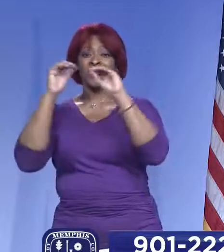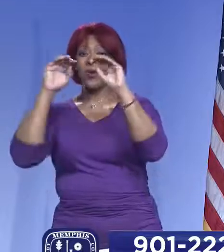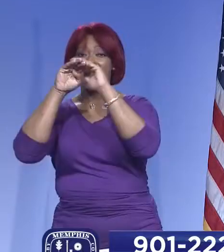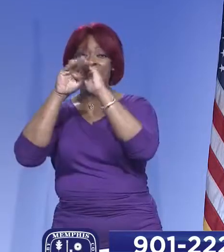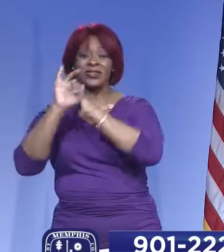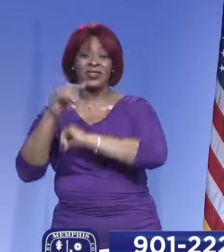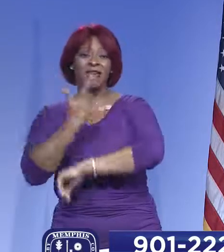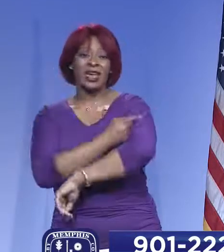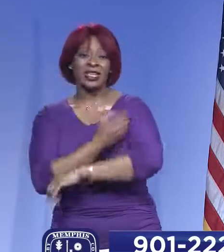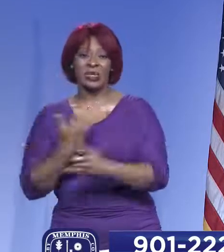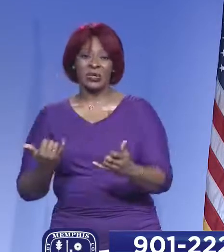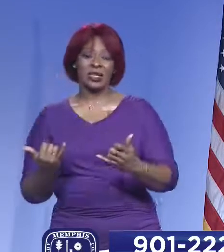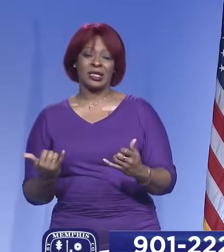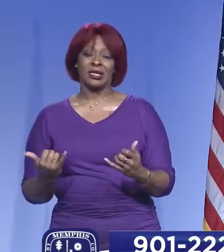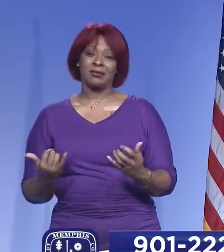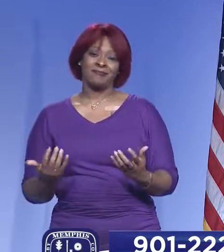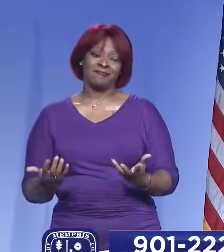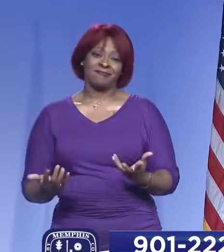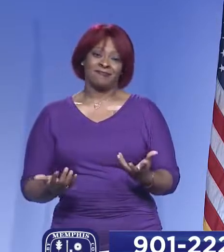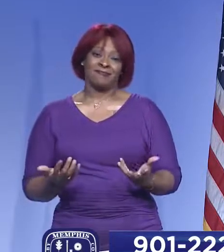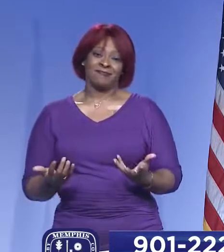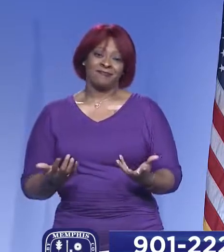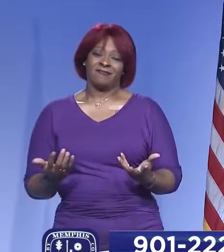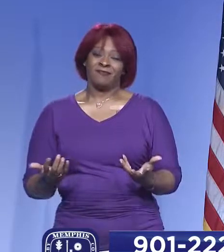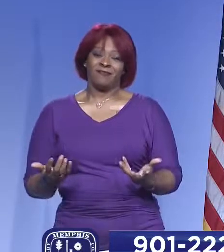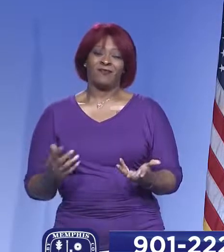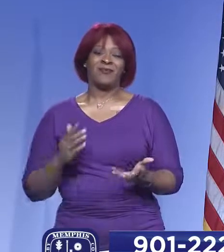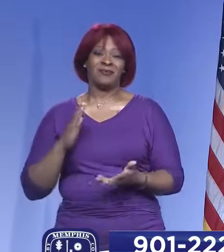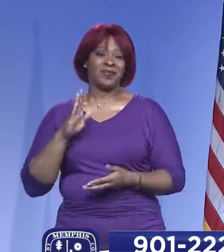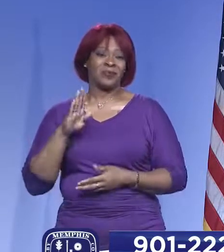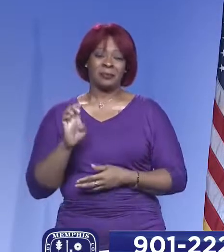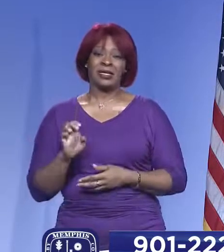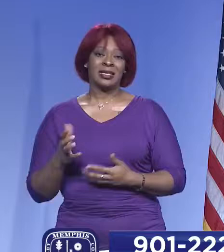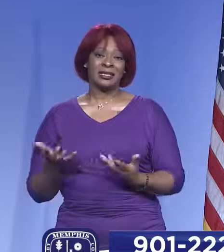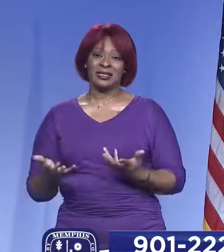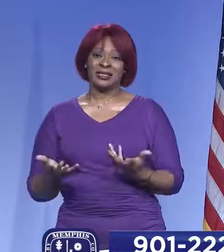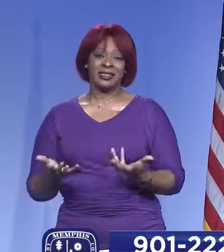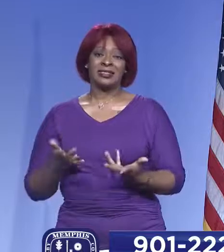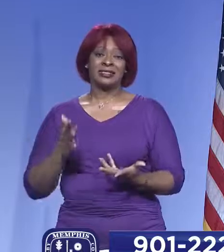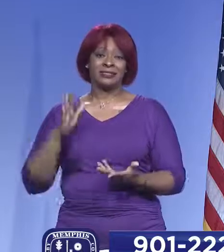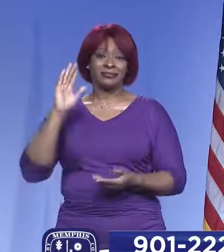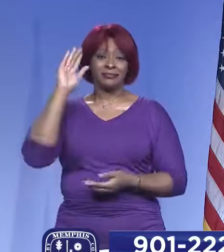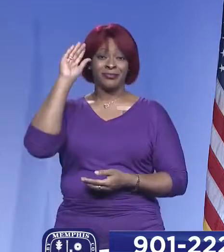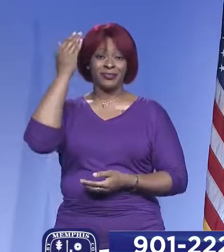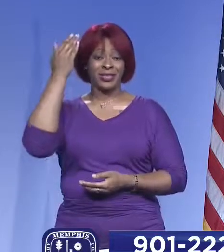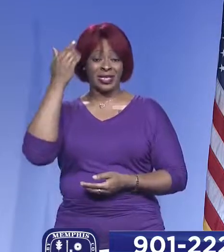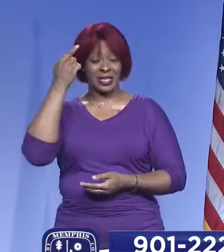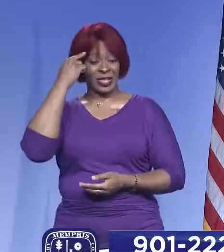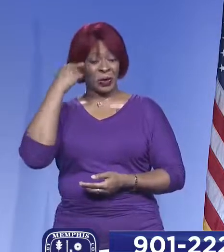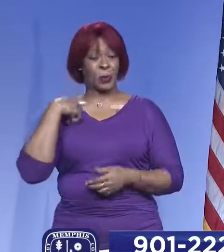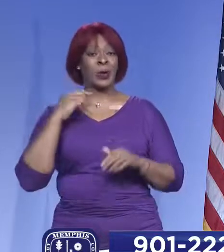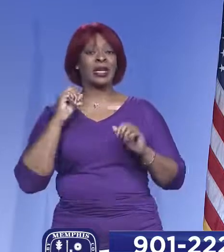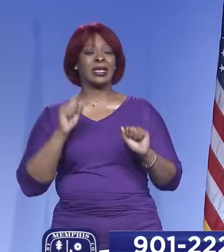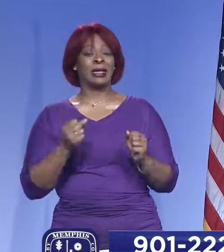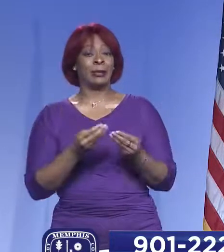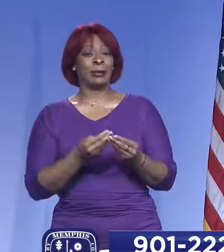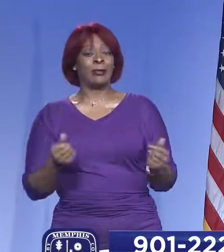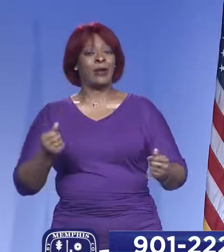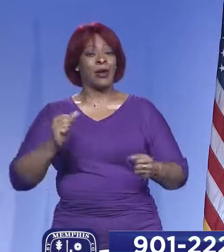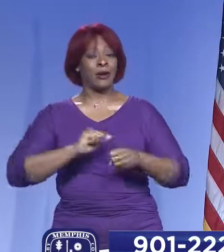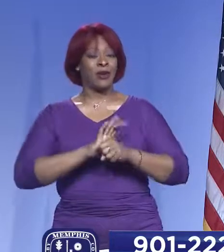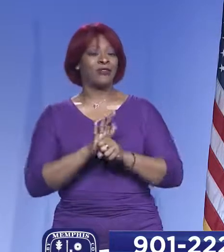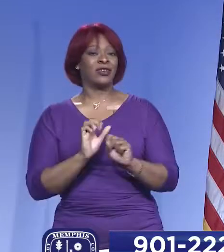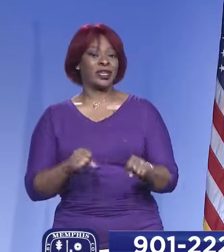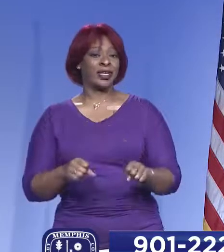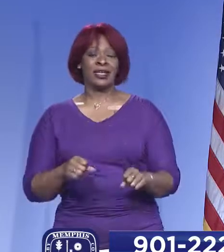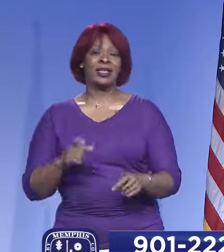to vaccine right now, we would be naive to believe that we will eradicate COVID.